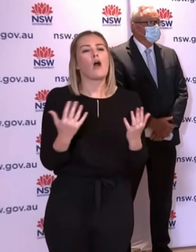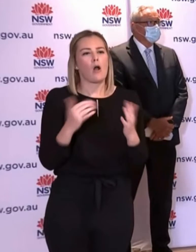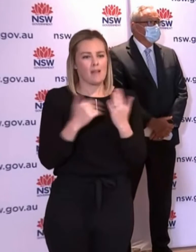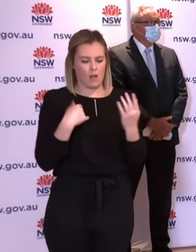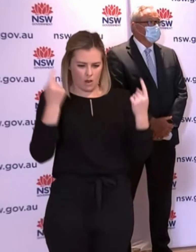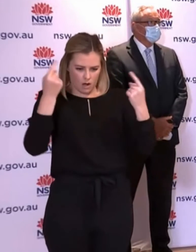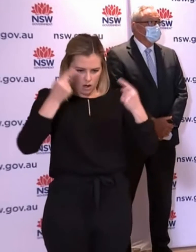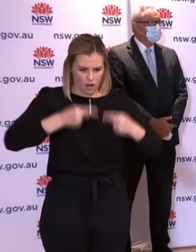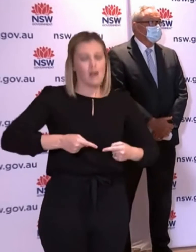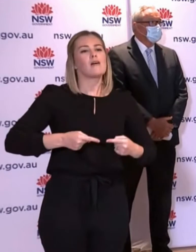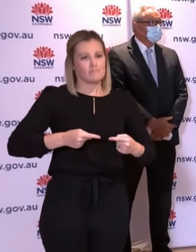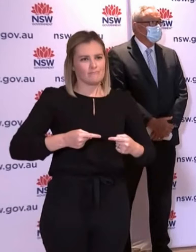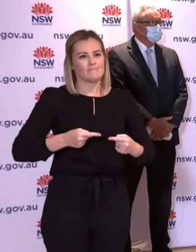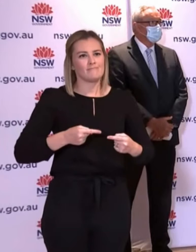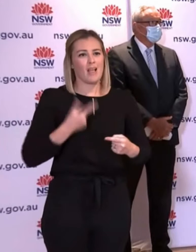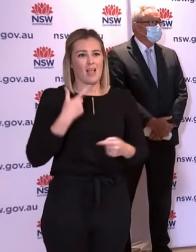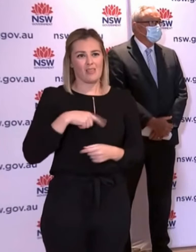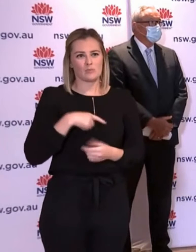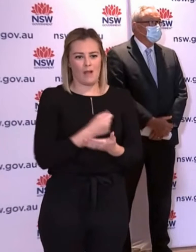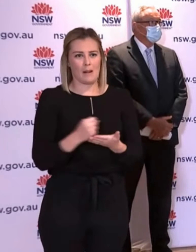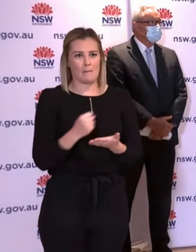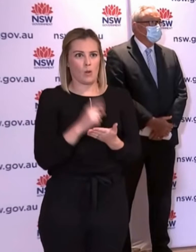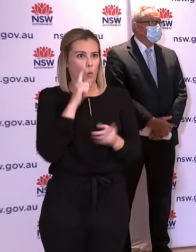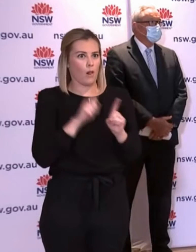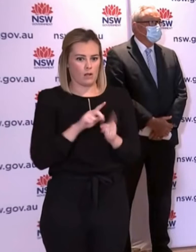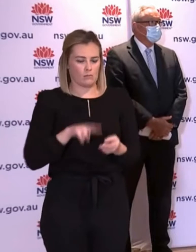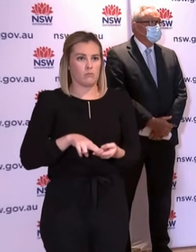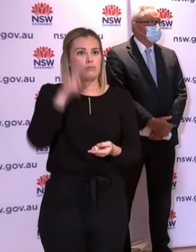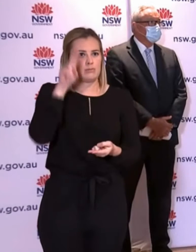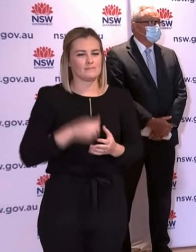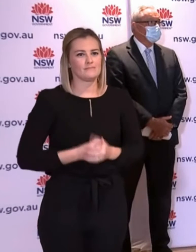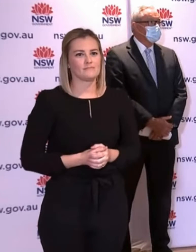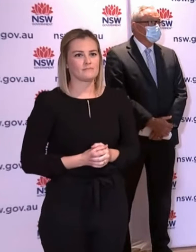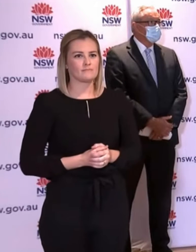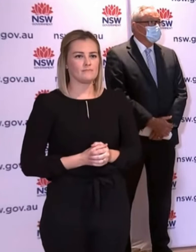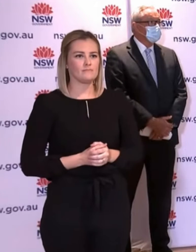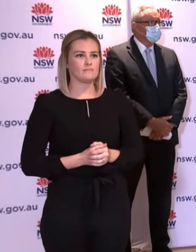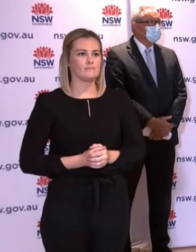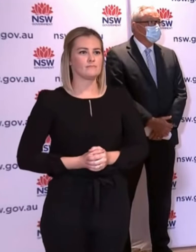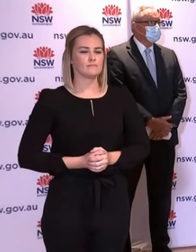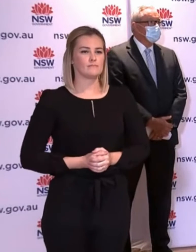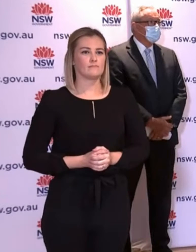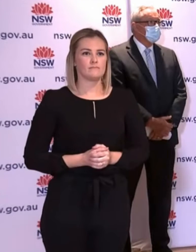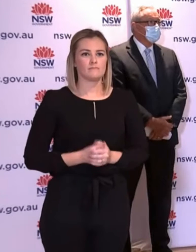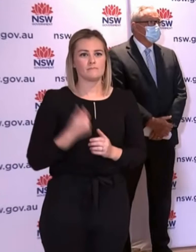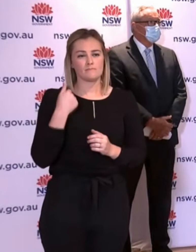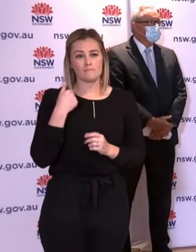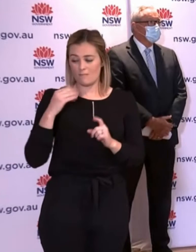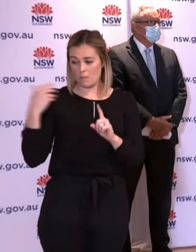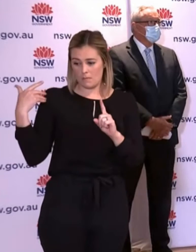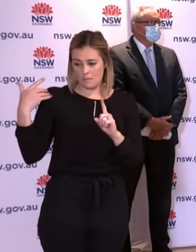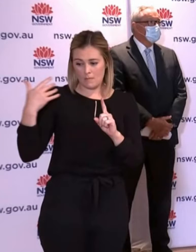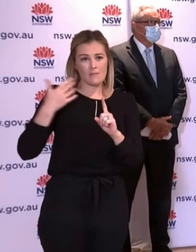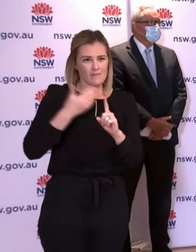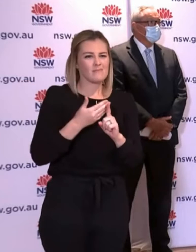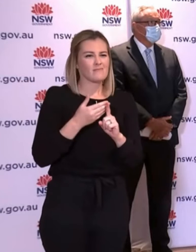that into the system. So that backlog has not affected any positive results. They have all come through